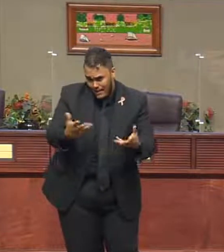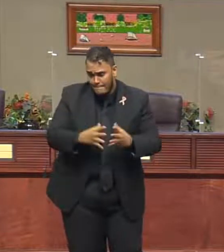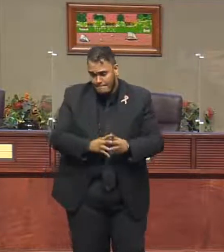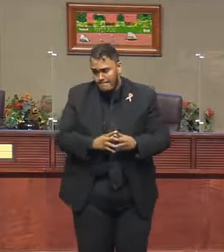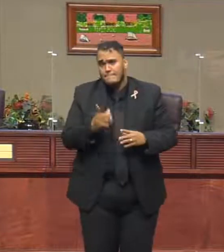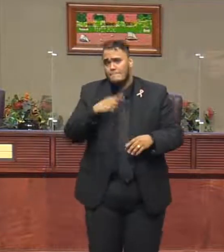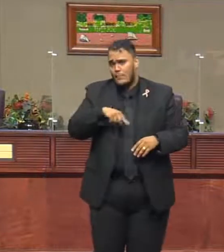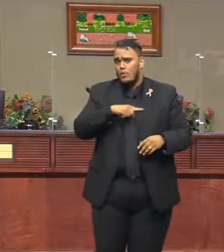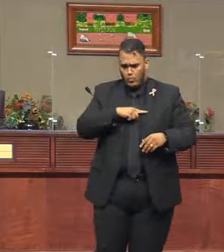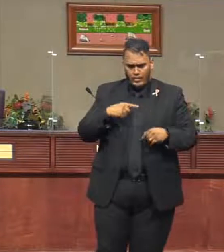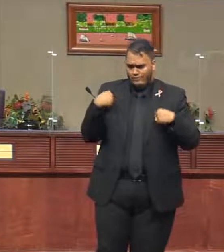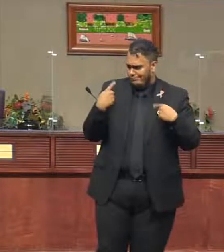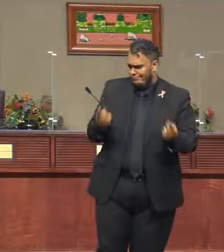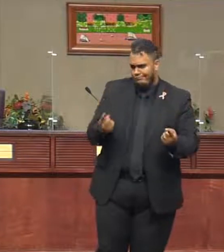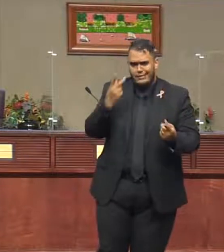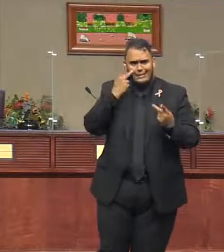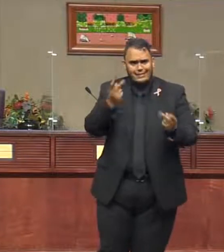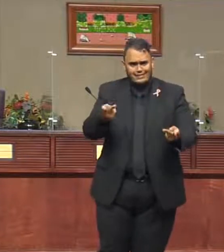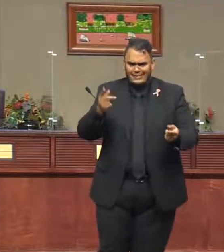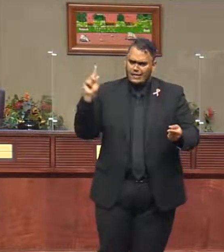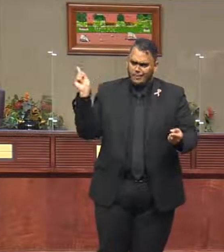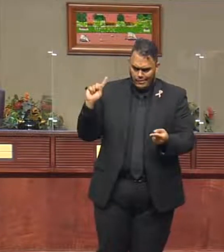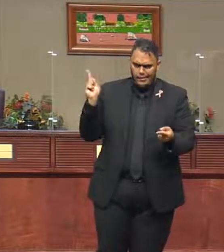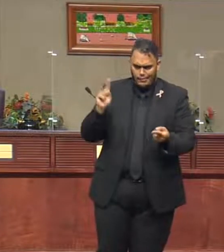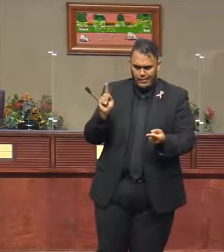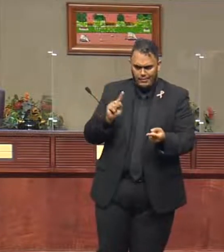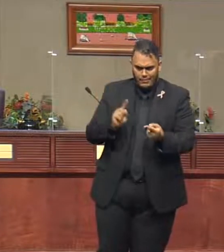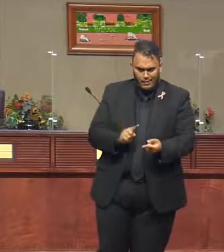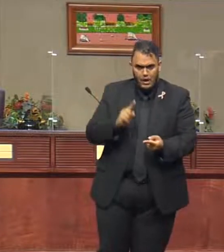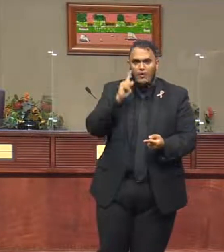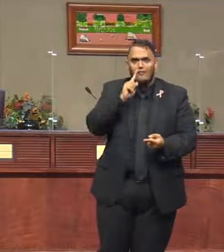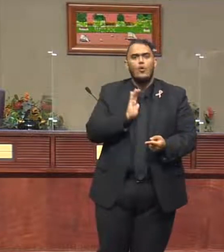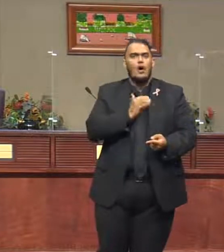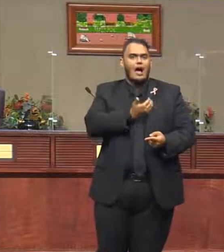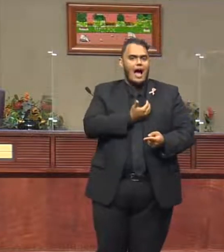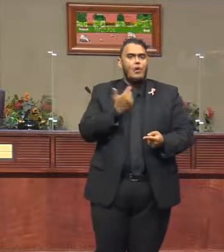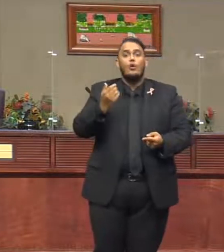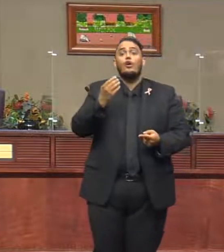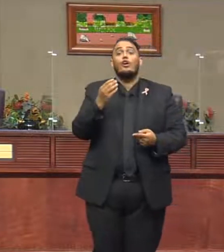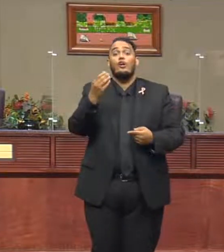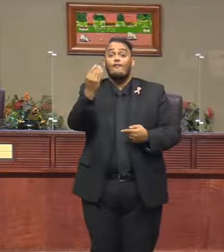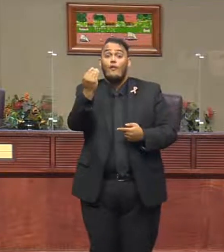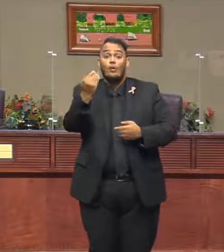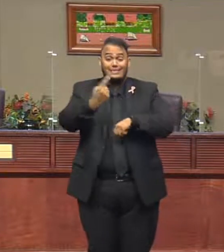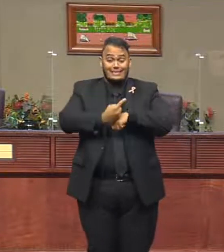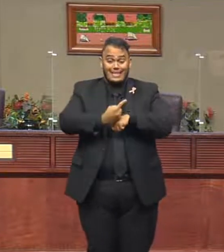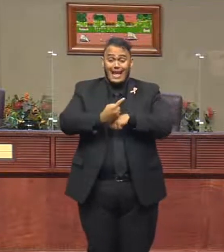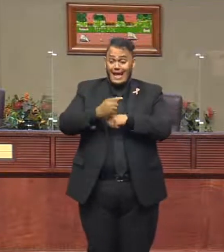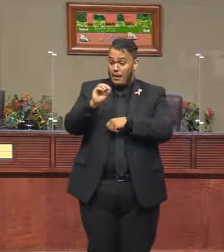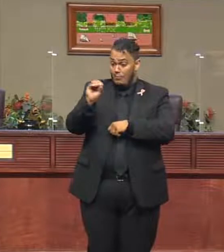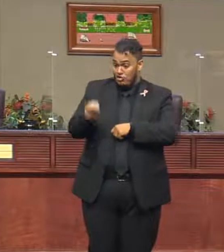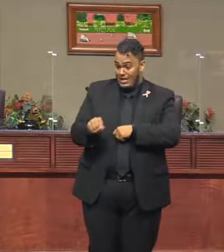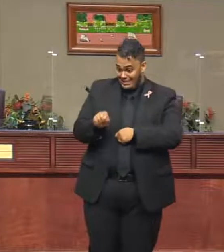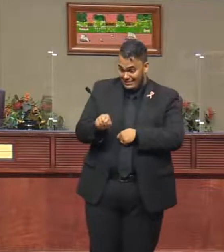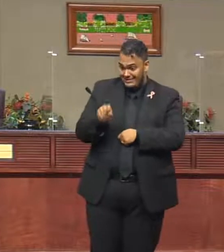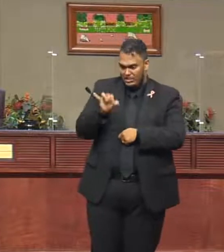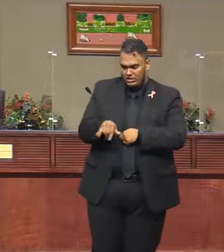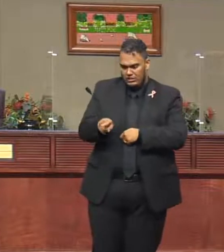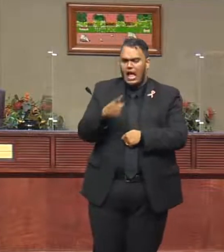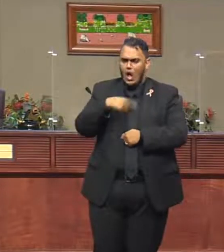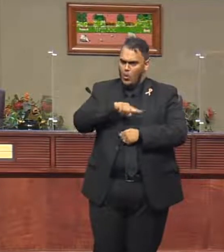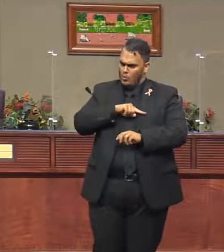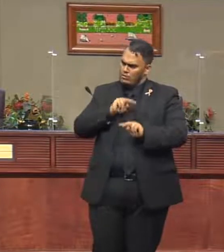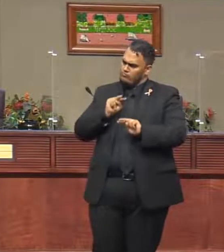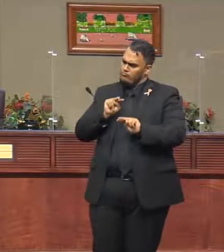significantly seen a decrease in our 14-day daily averages. We've tracked that and looked at that along the way. So it's